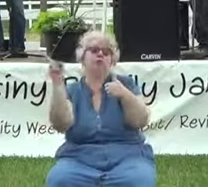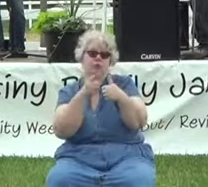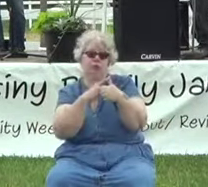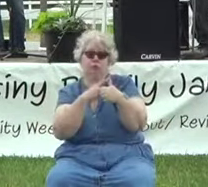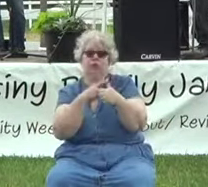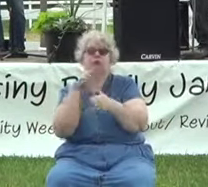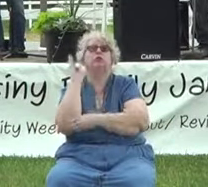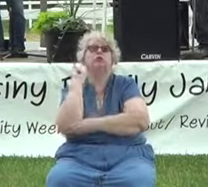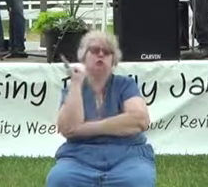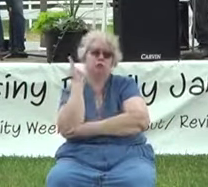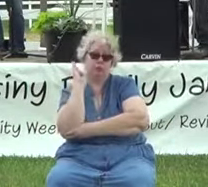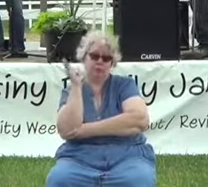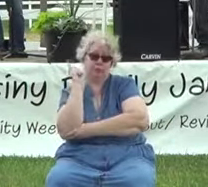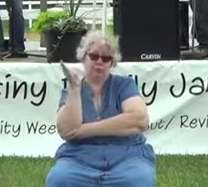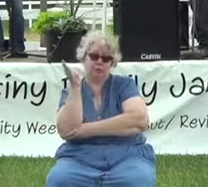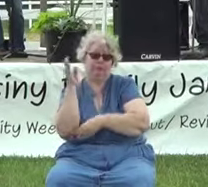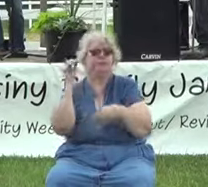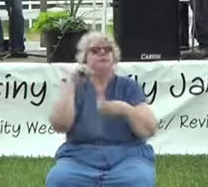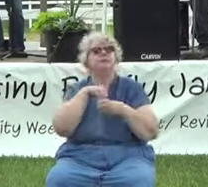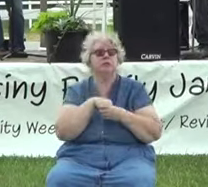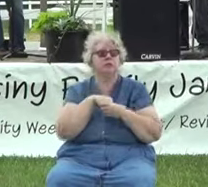And it's in verse